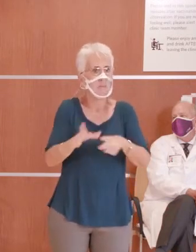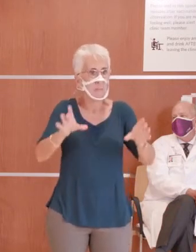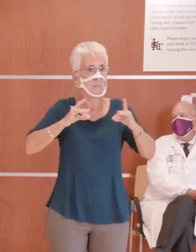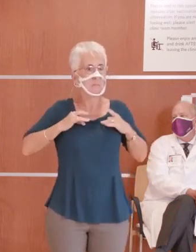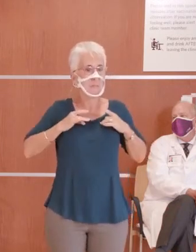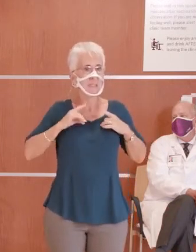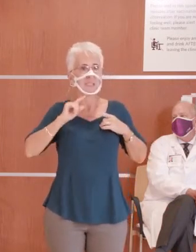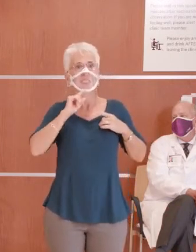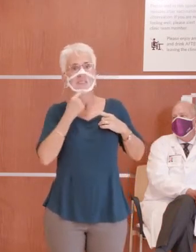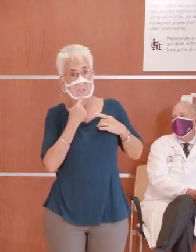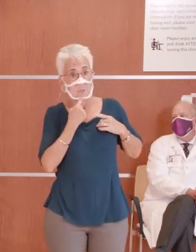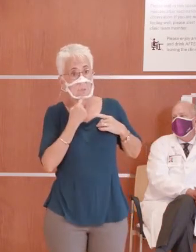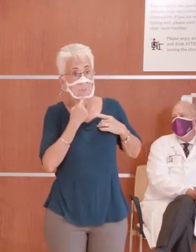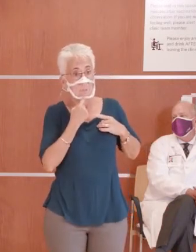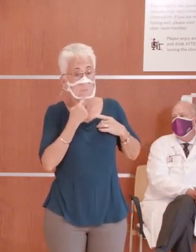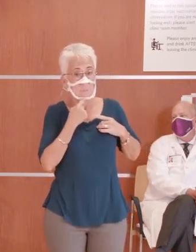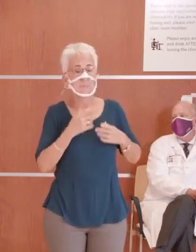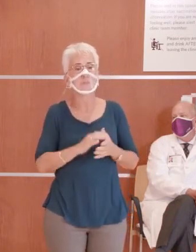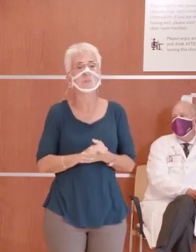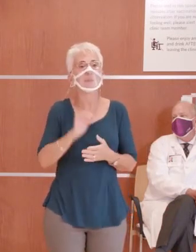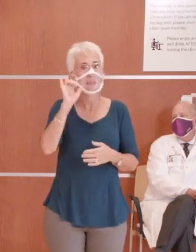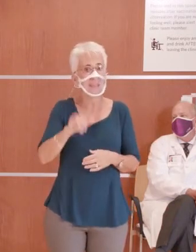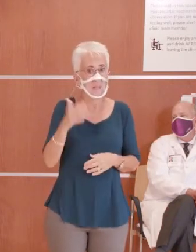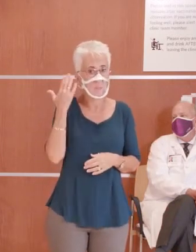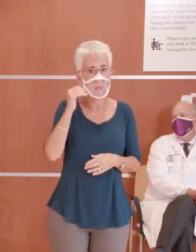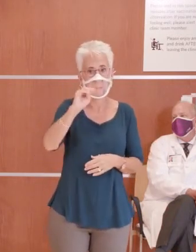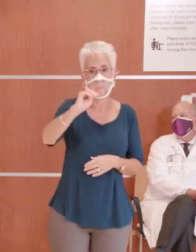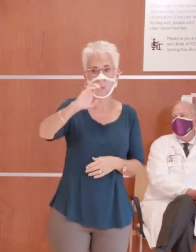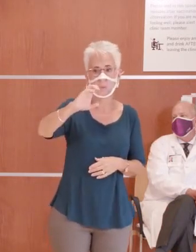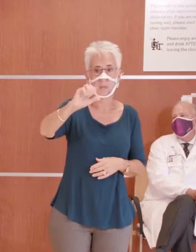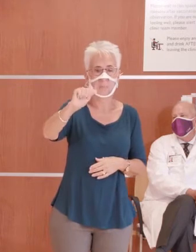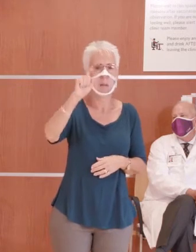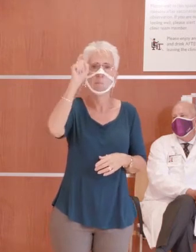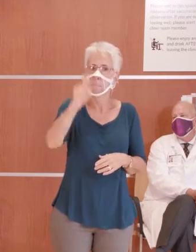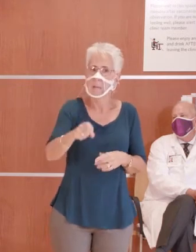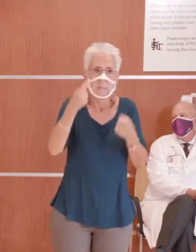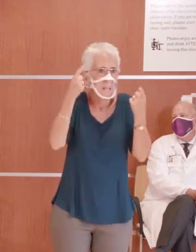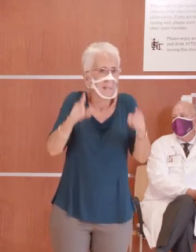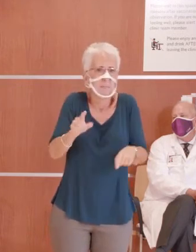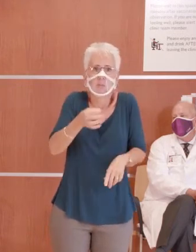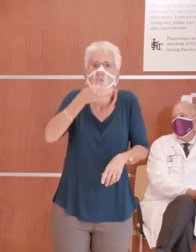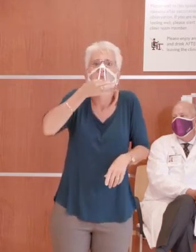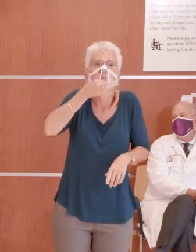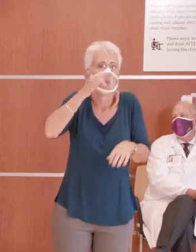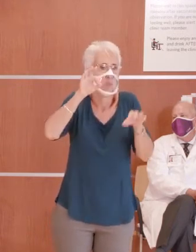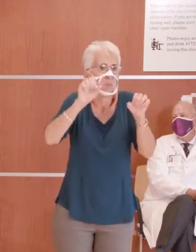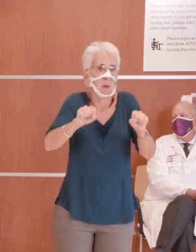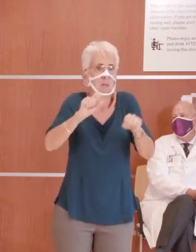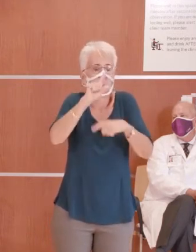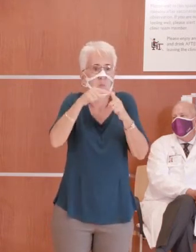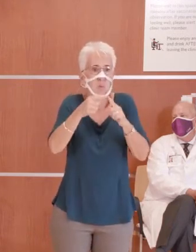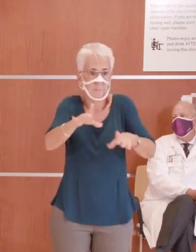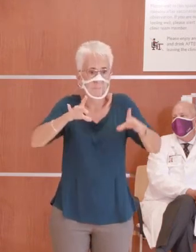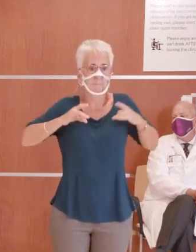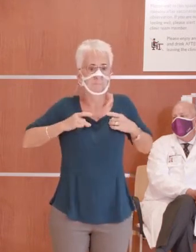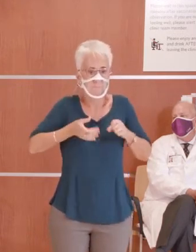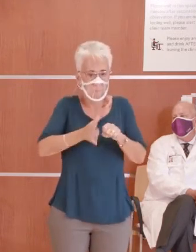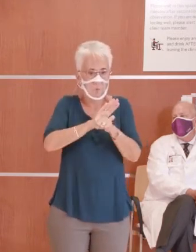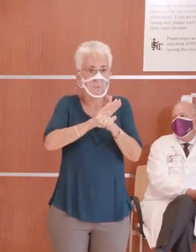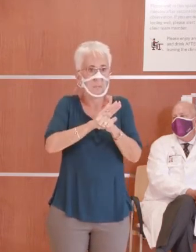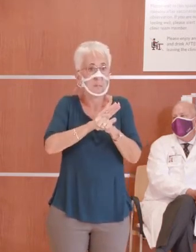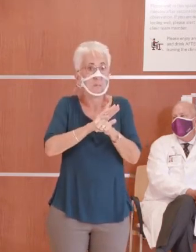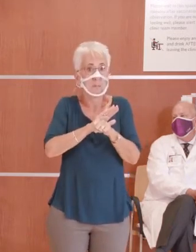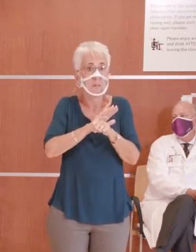damage. That's why monoclonal antibody treatment must be given as soon as possible after the infection, within